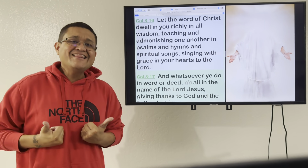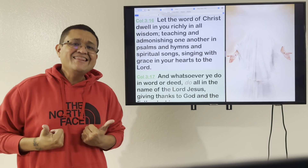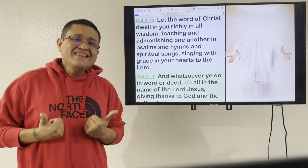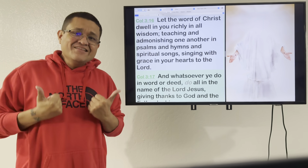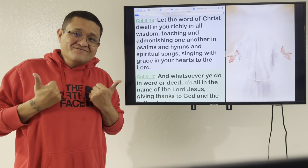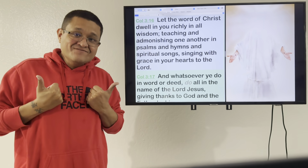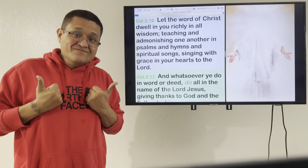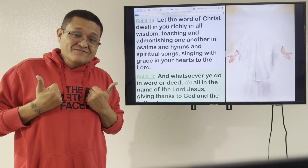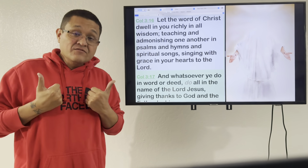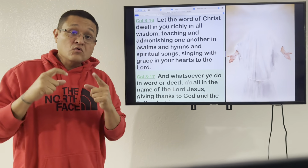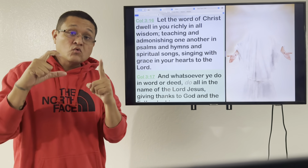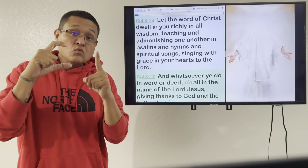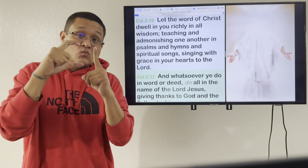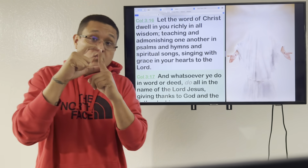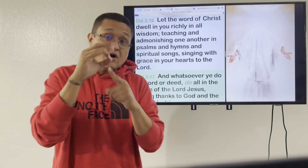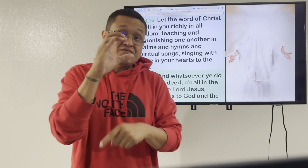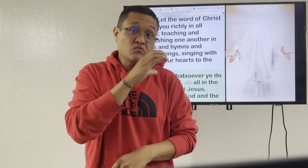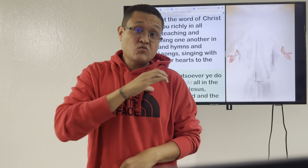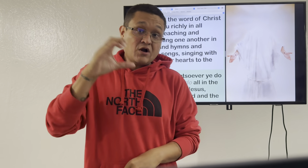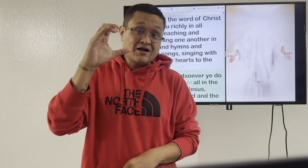And here this word dwell means to live.